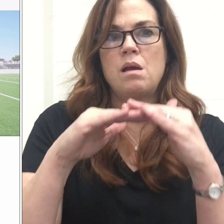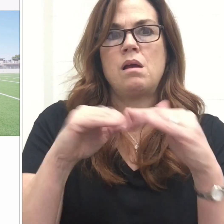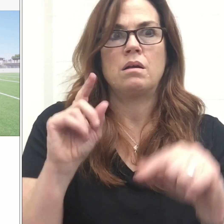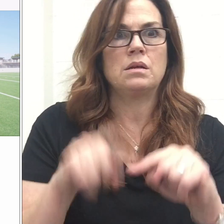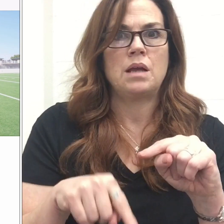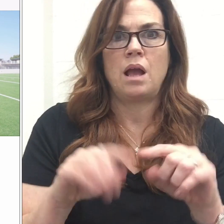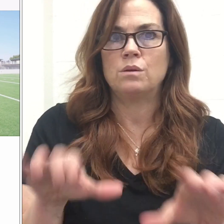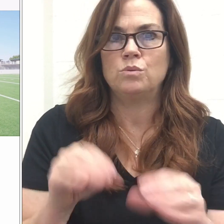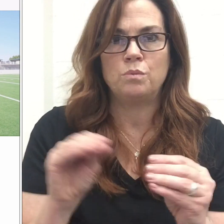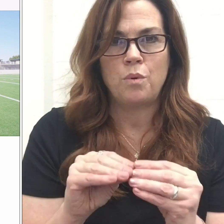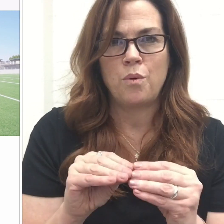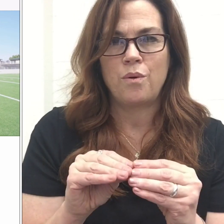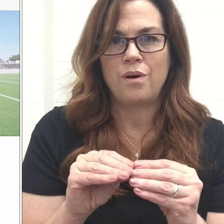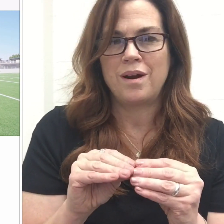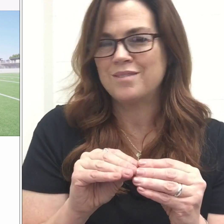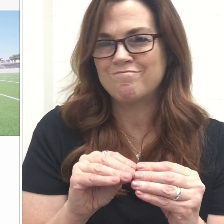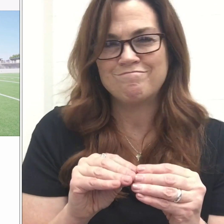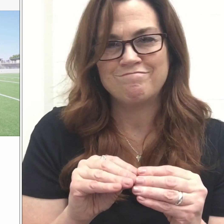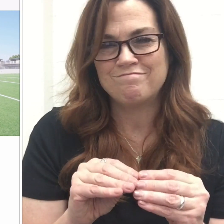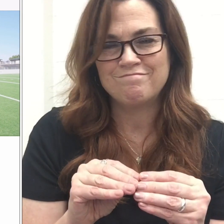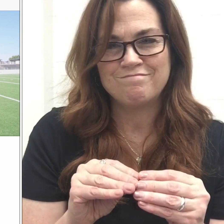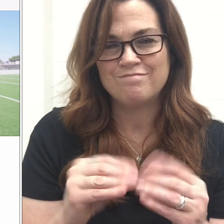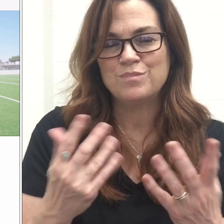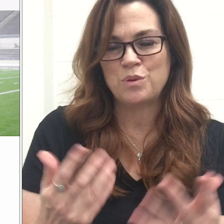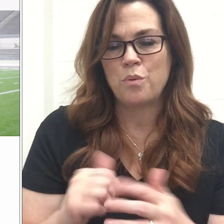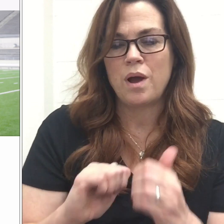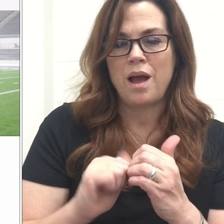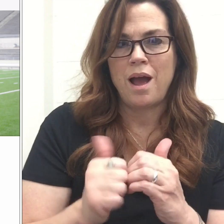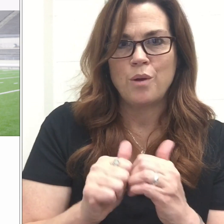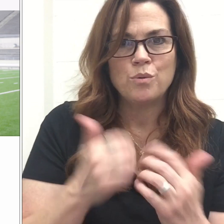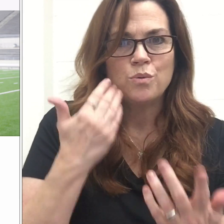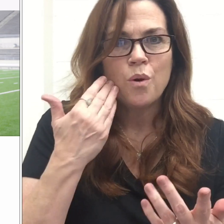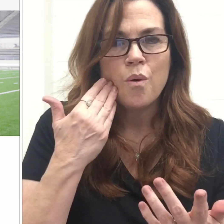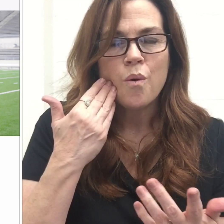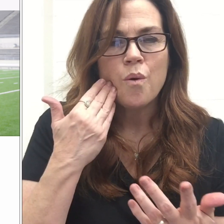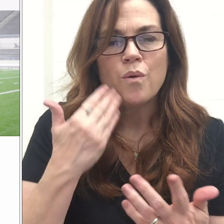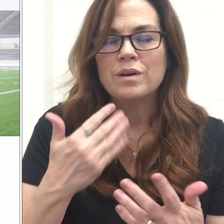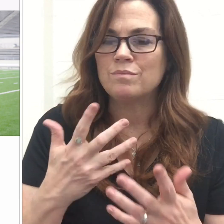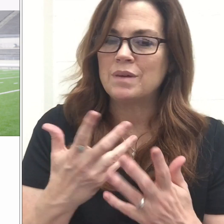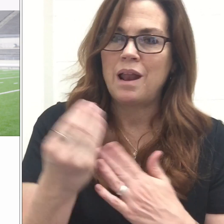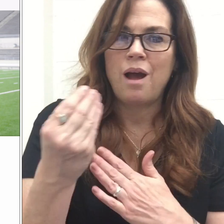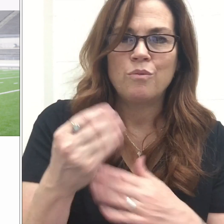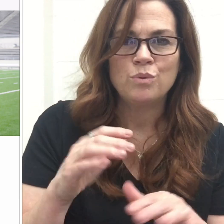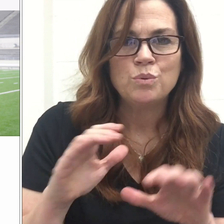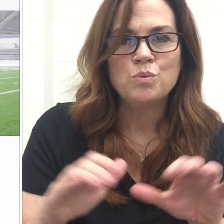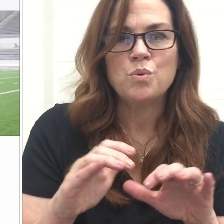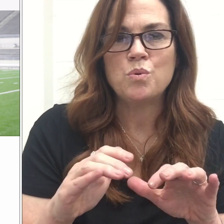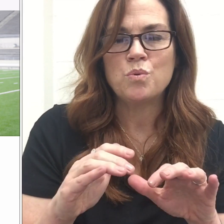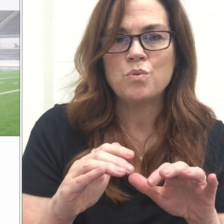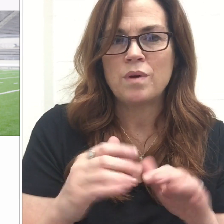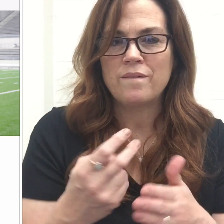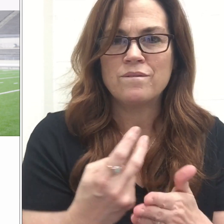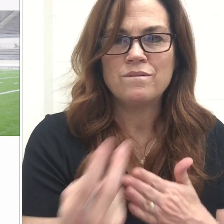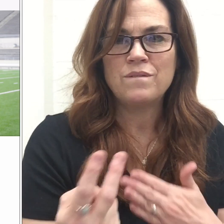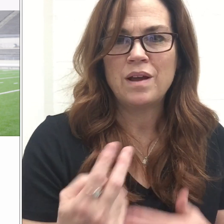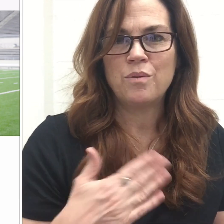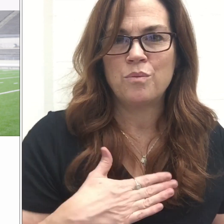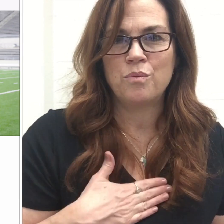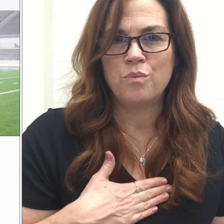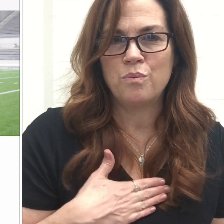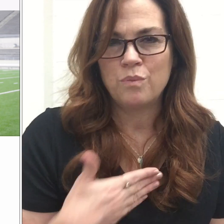reached your limits yet, but you won't find your limits until you get out and do and